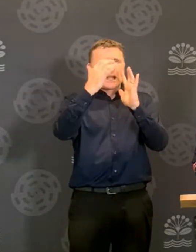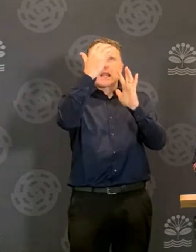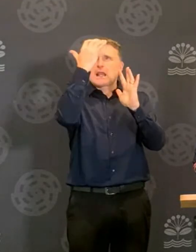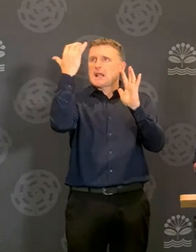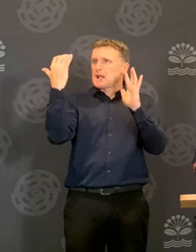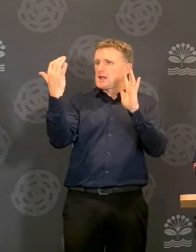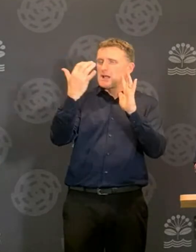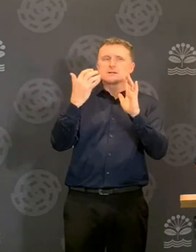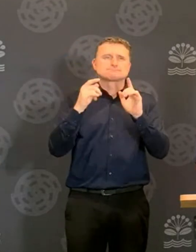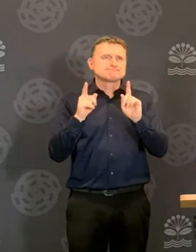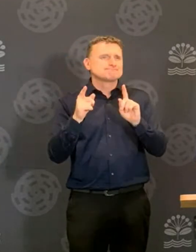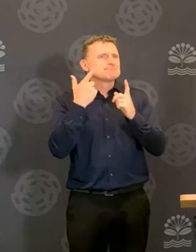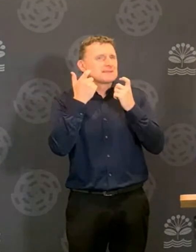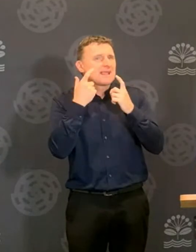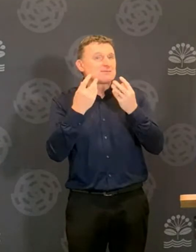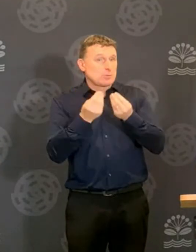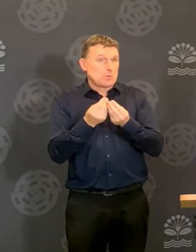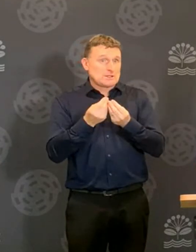for.